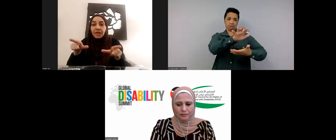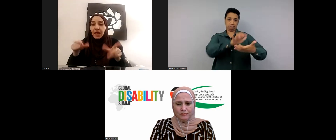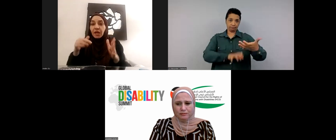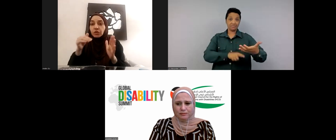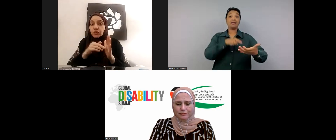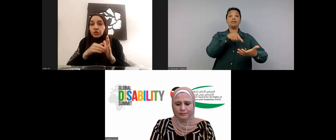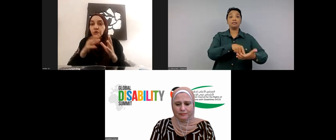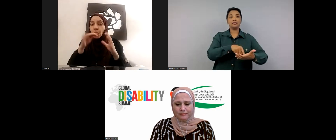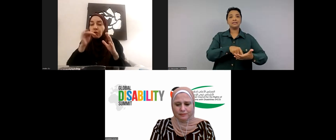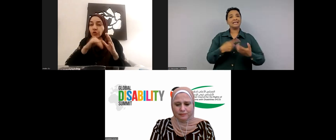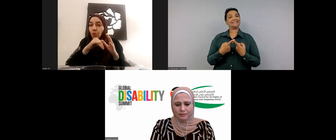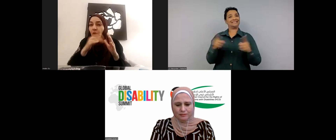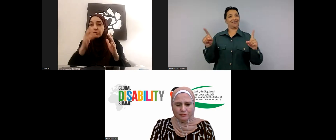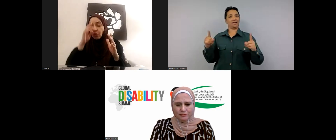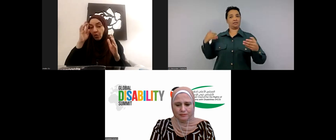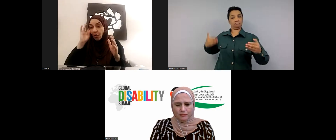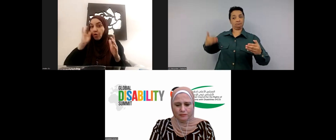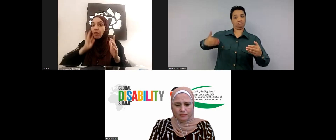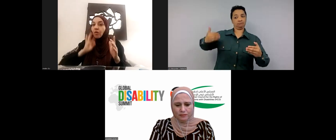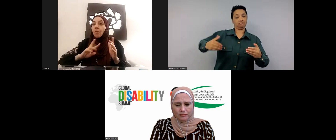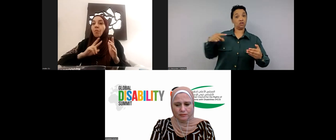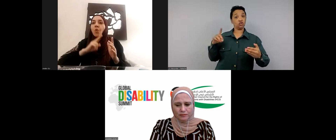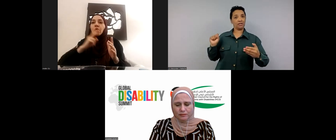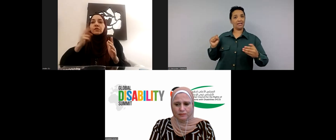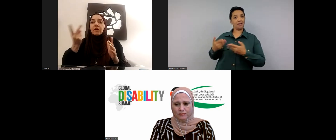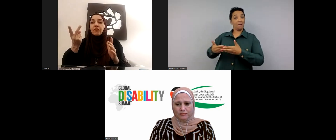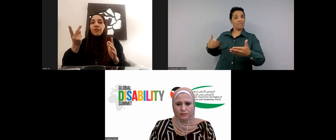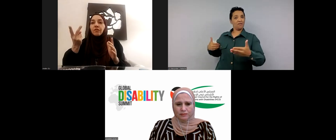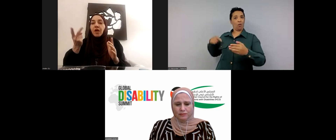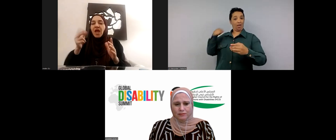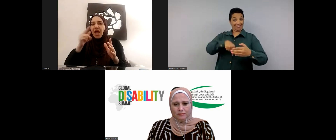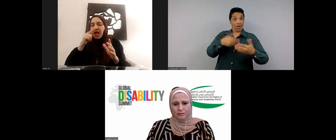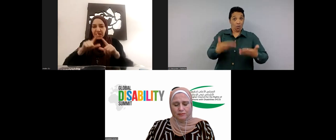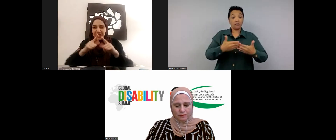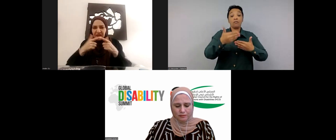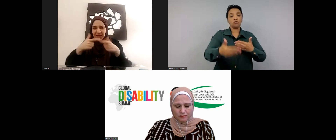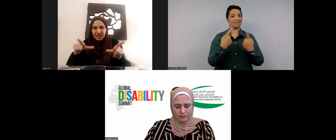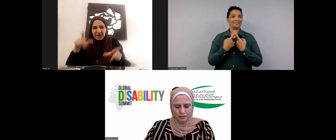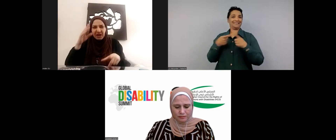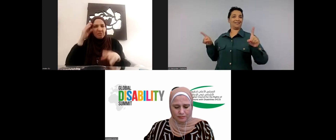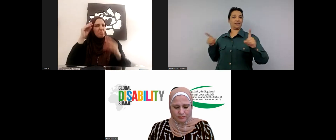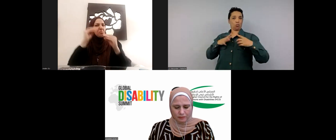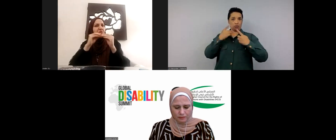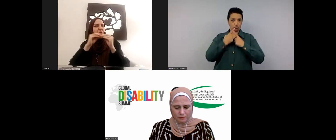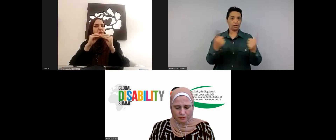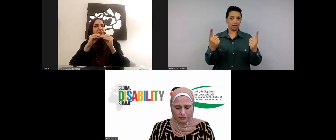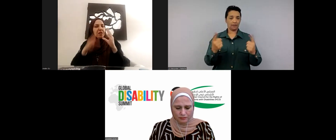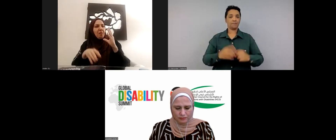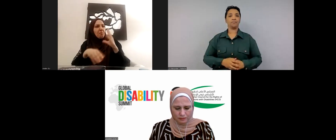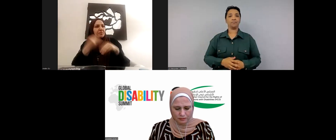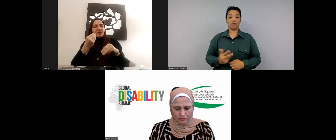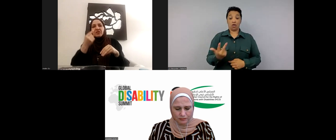from the traditional declarations for the conferences. We are together, the three